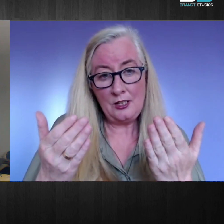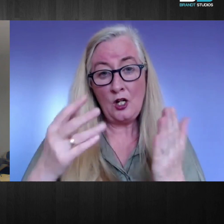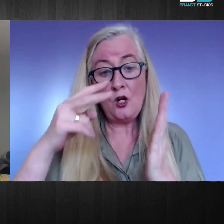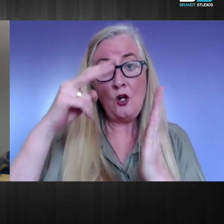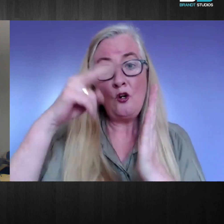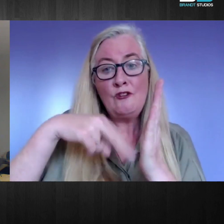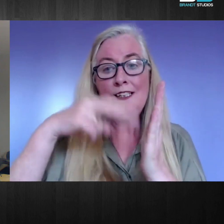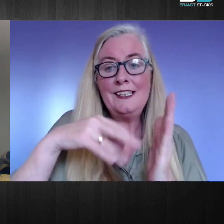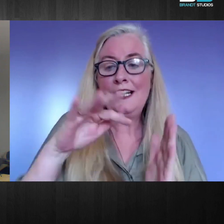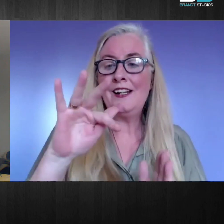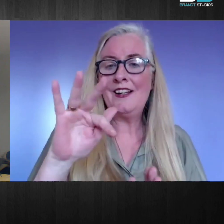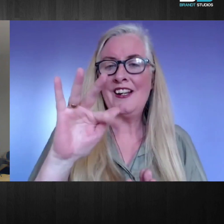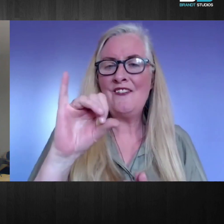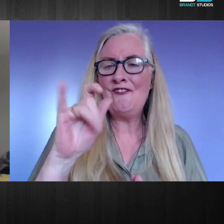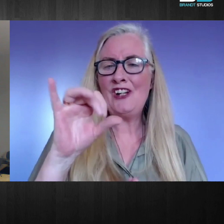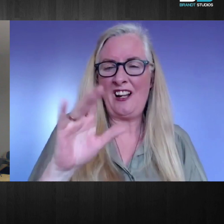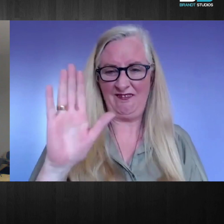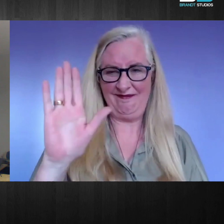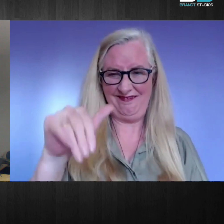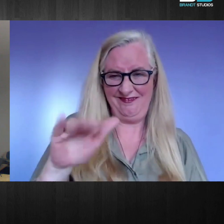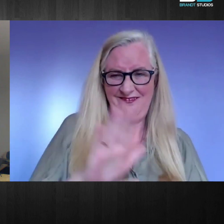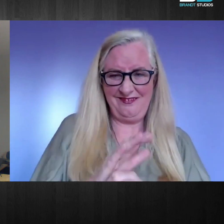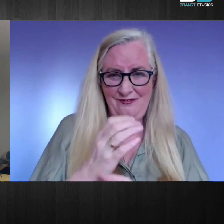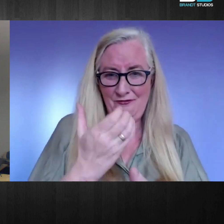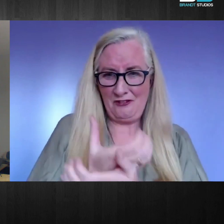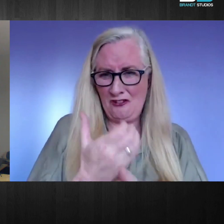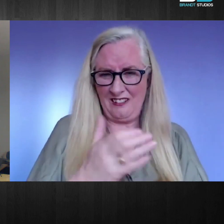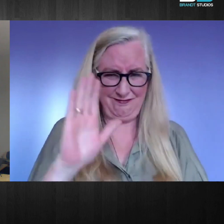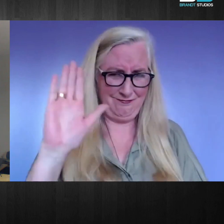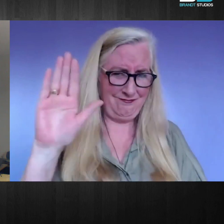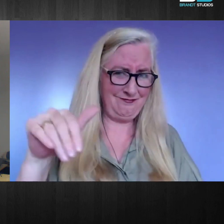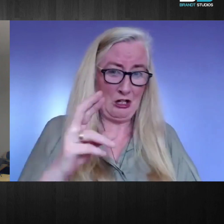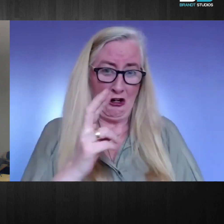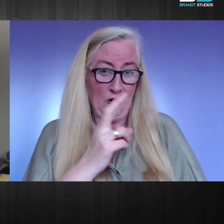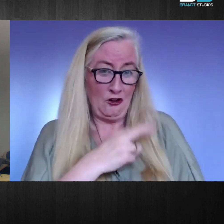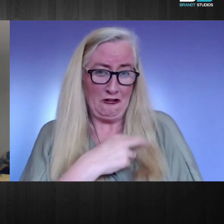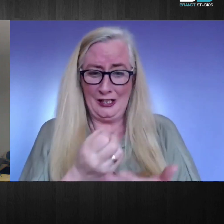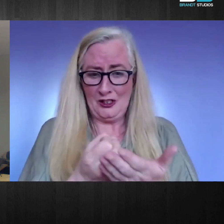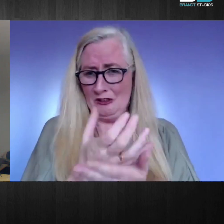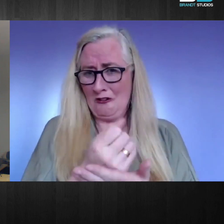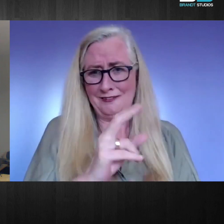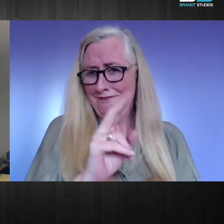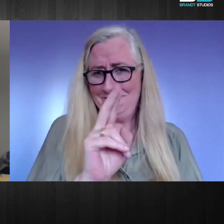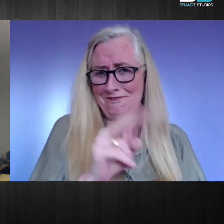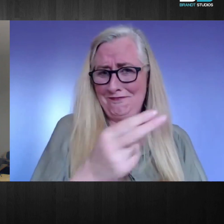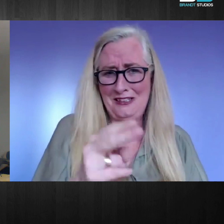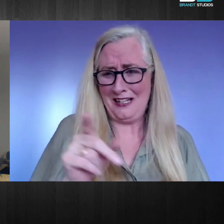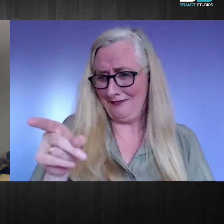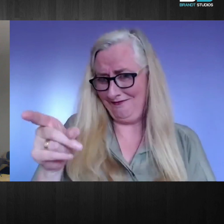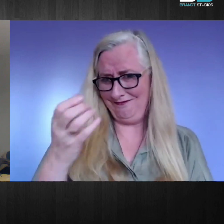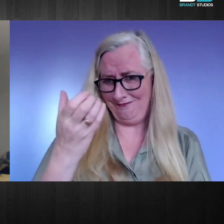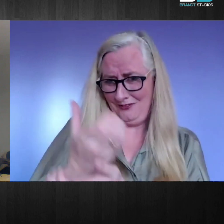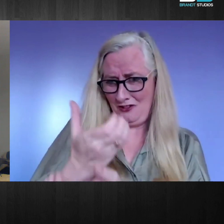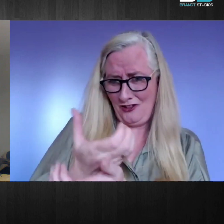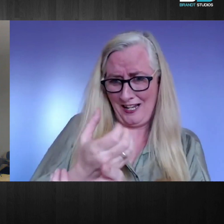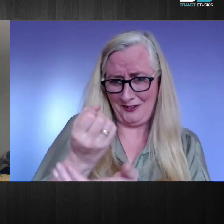that real stories almost can't be told. It's either it's a child story or it's genre fiction. You know, it's